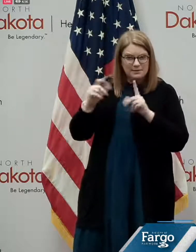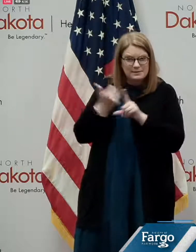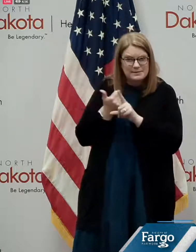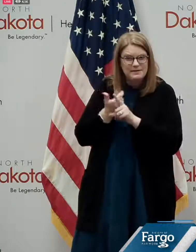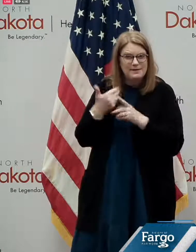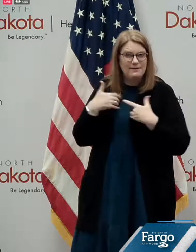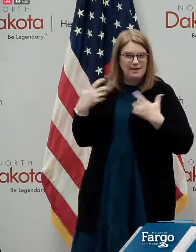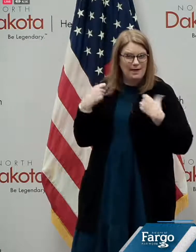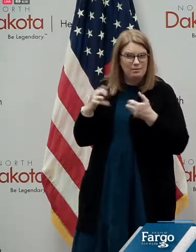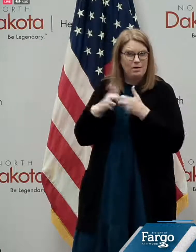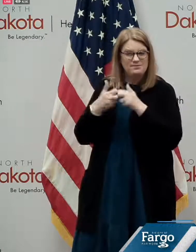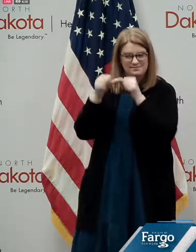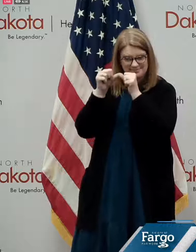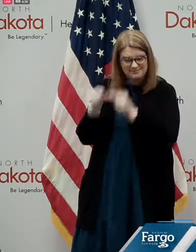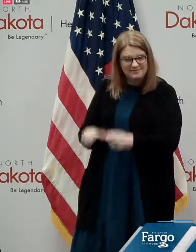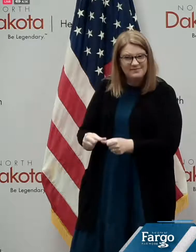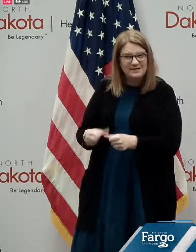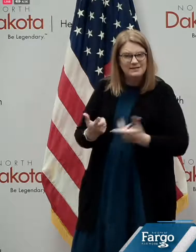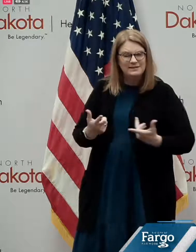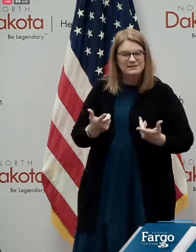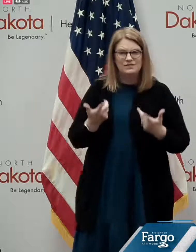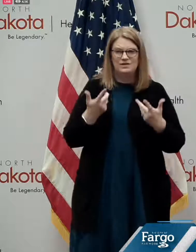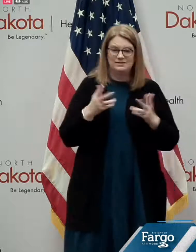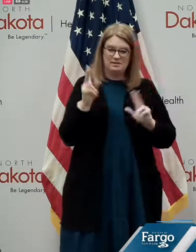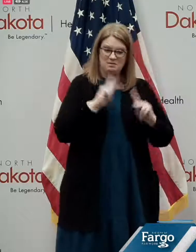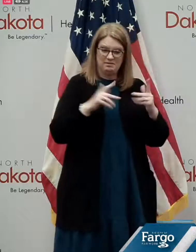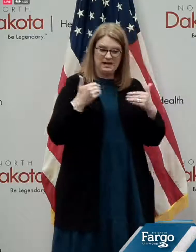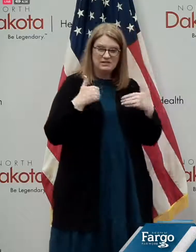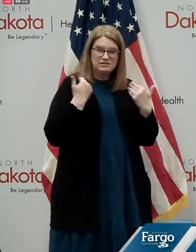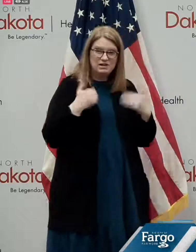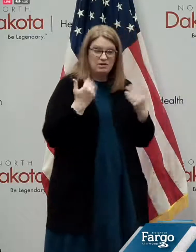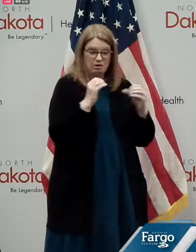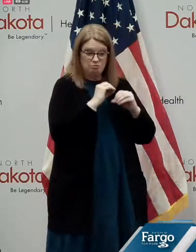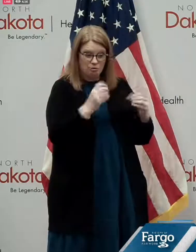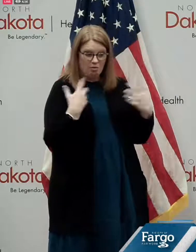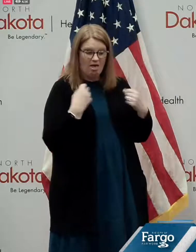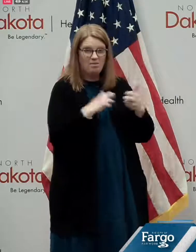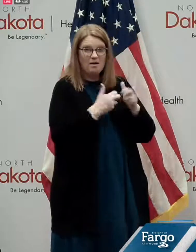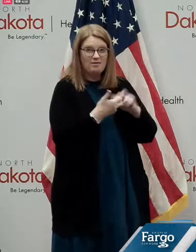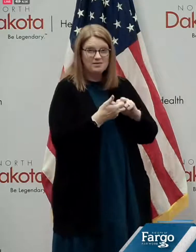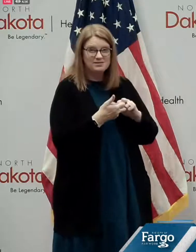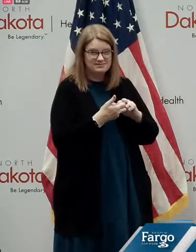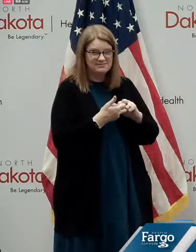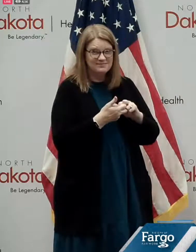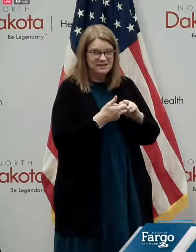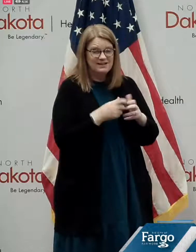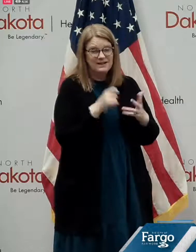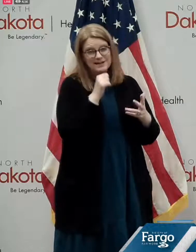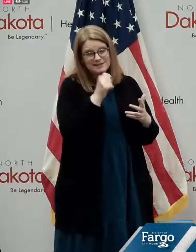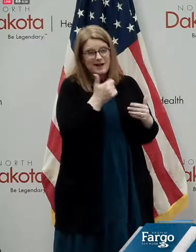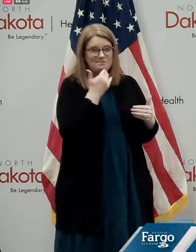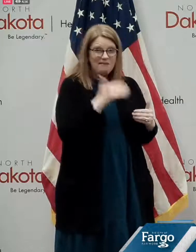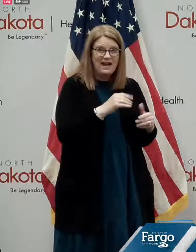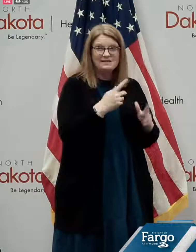it's not for people that are younger and don't have underlying conditions. And so we need to make sure that we